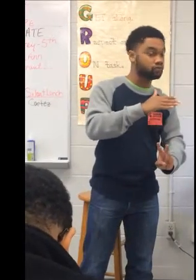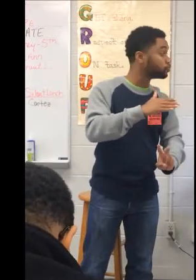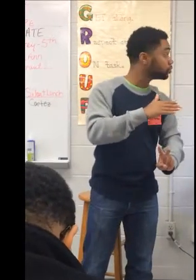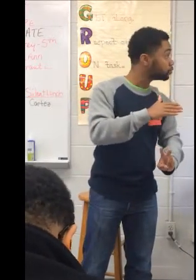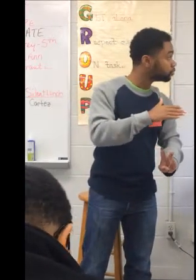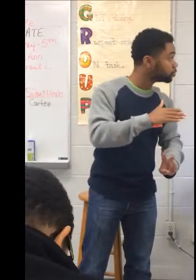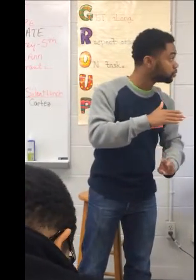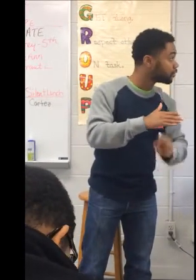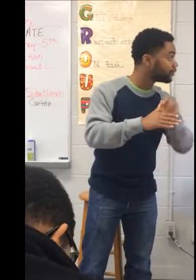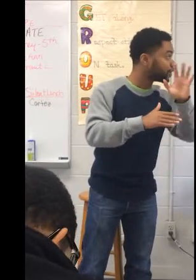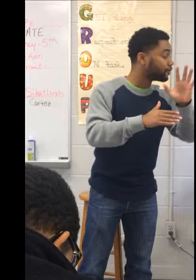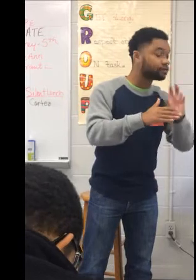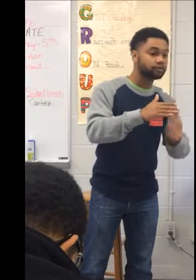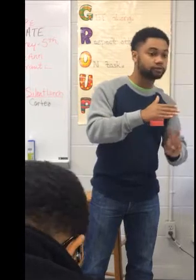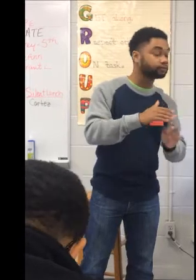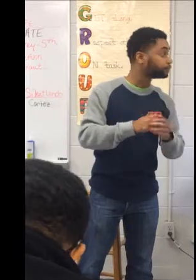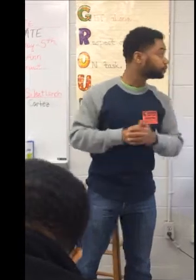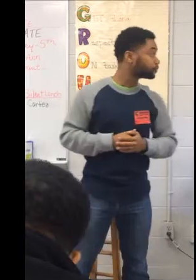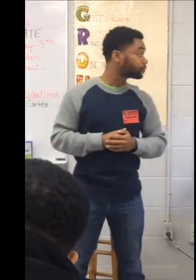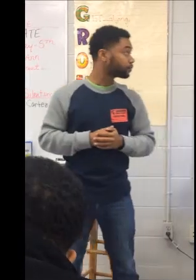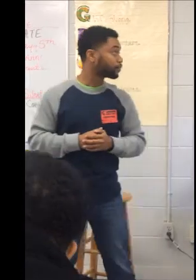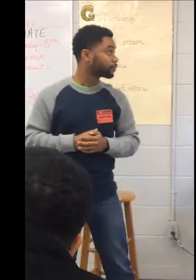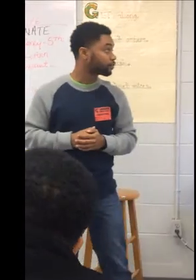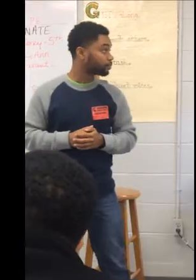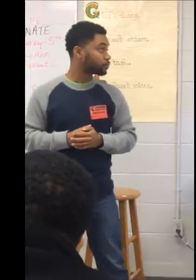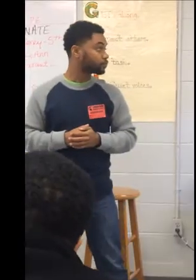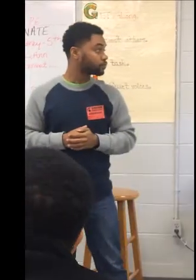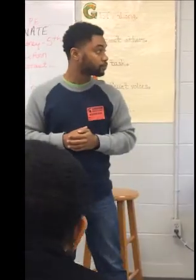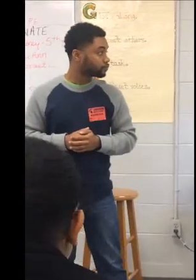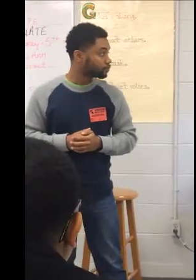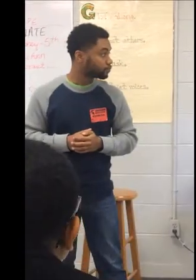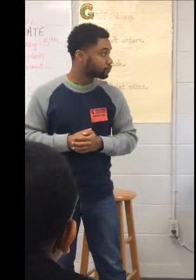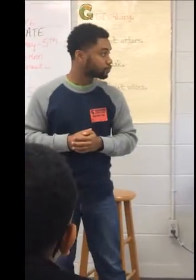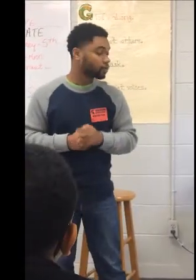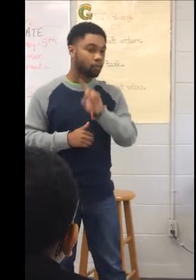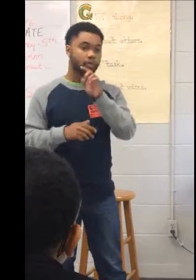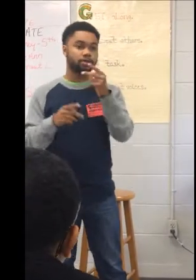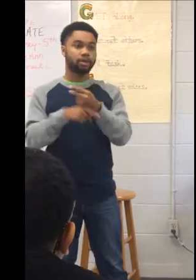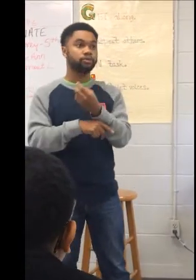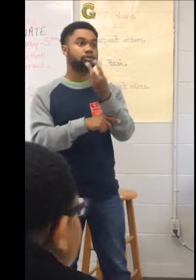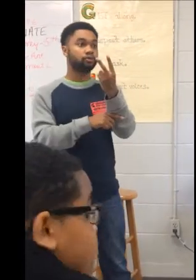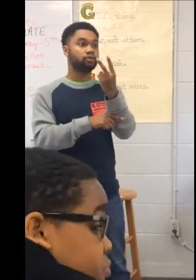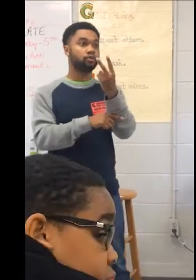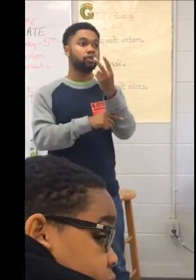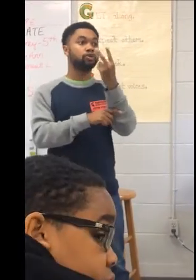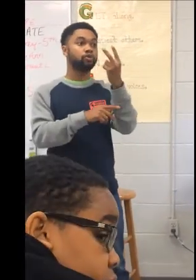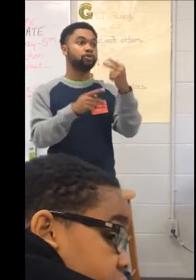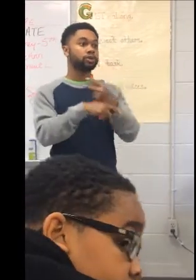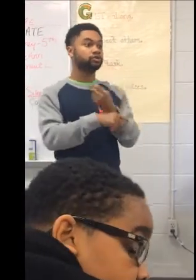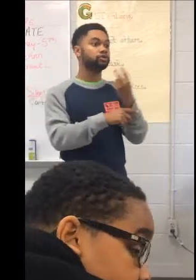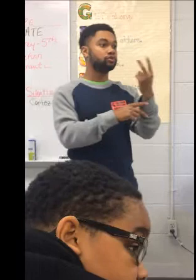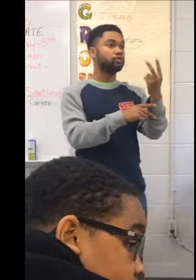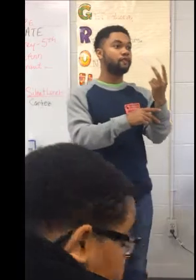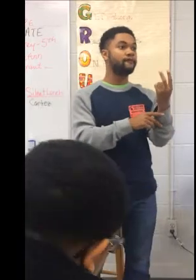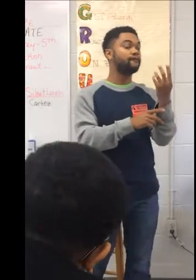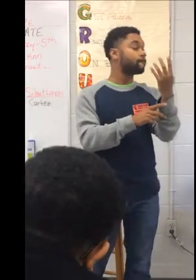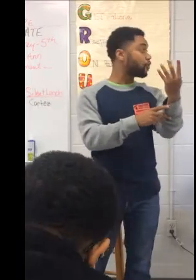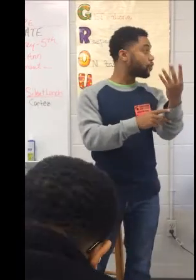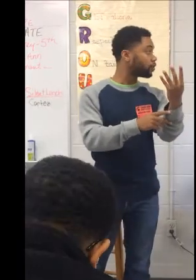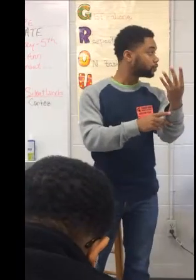5? 100. What's 1 times 2? 2. And 2 times 2? 4. 4. Okay, please